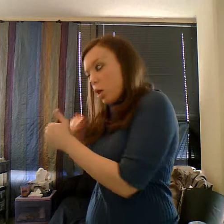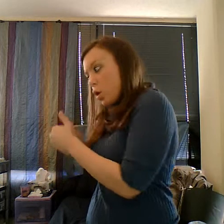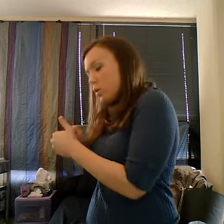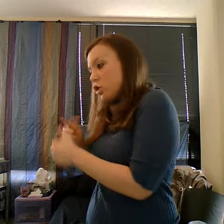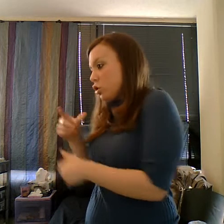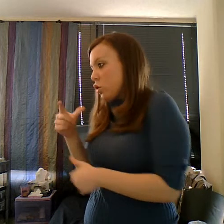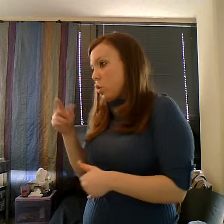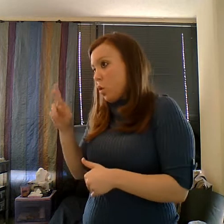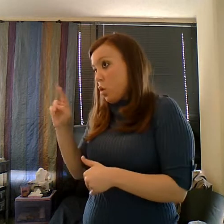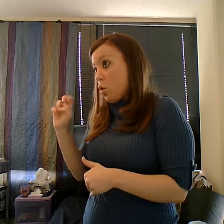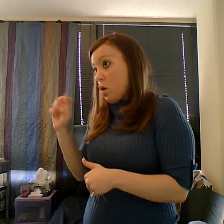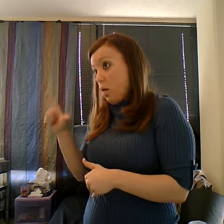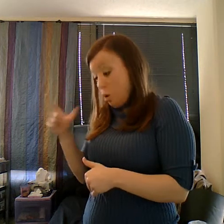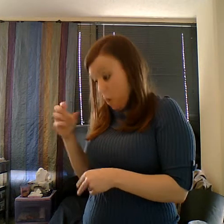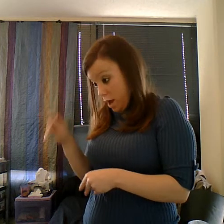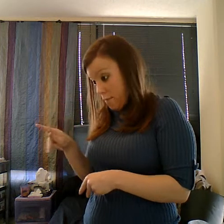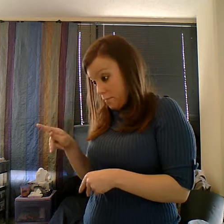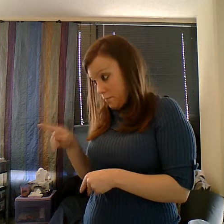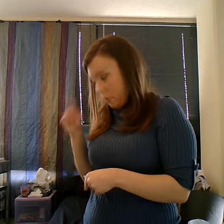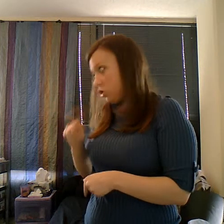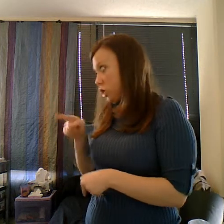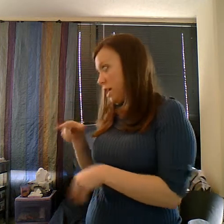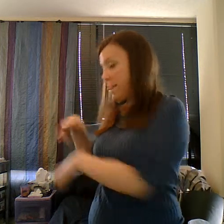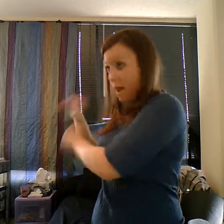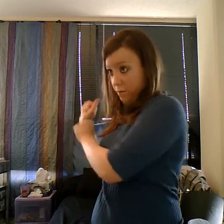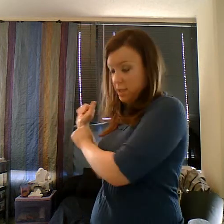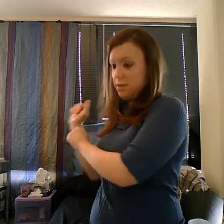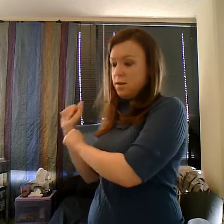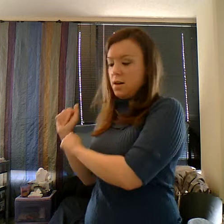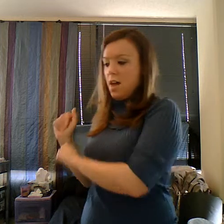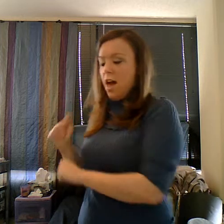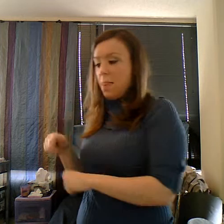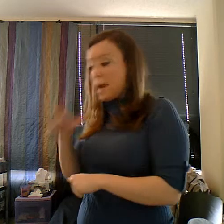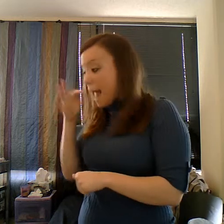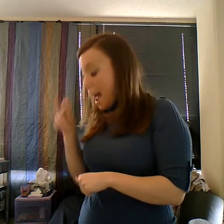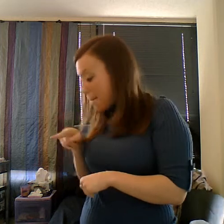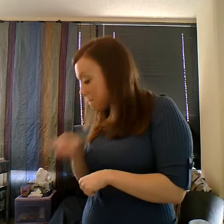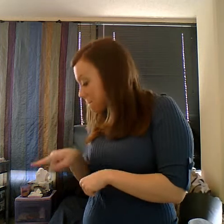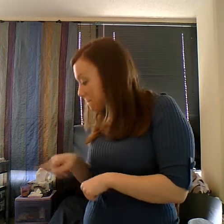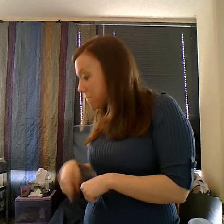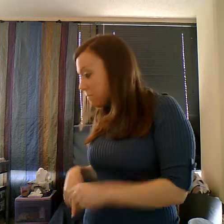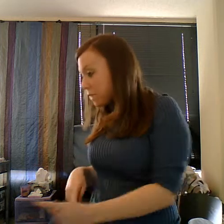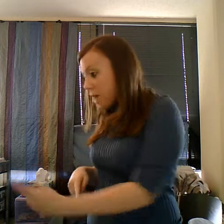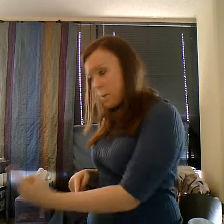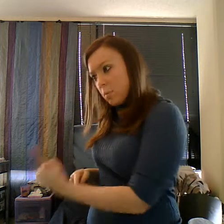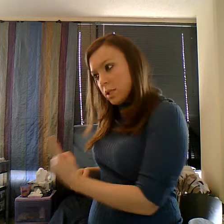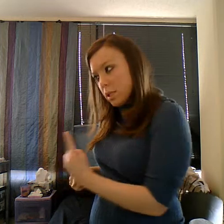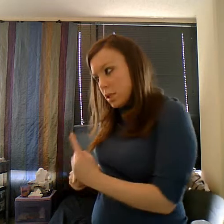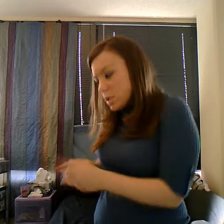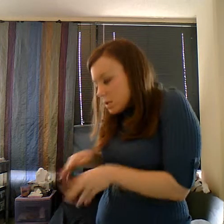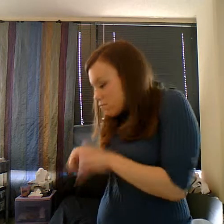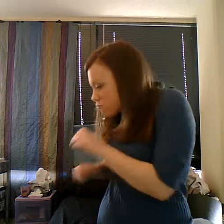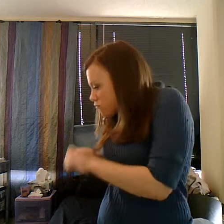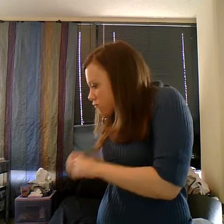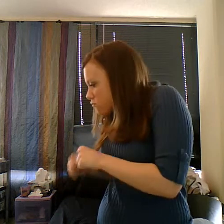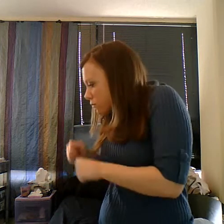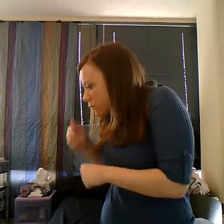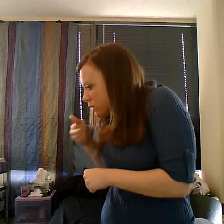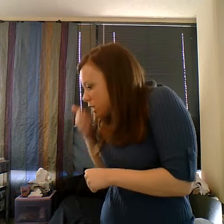tasty. So he bent down and he took another. And before he knew it, he had eaten up all